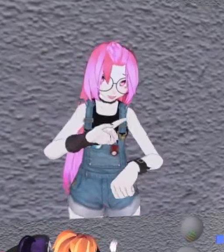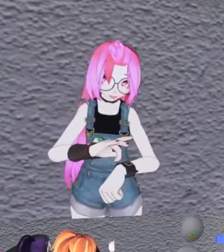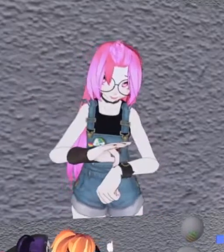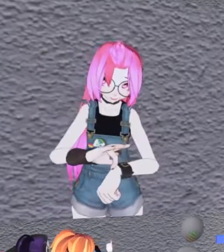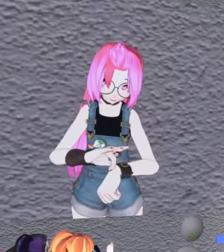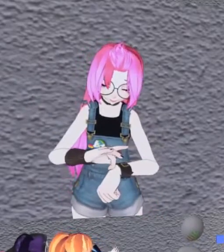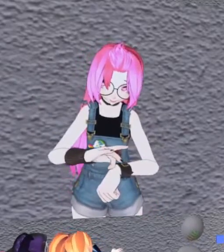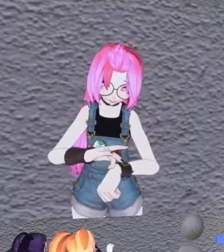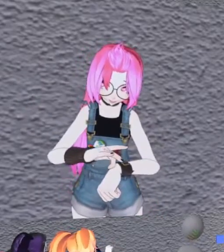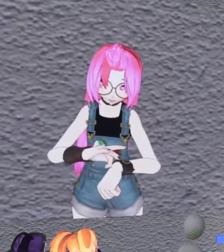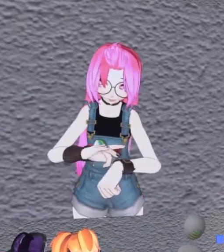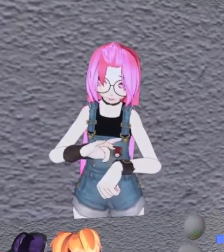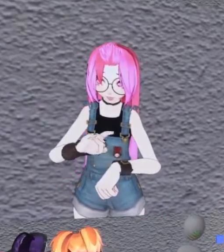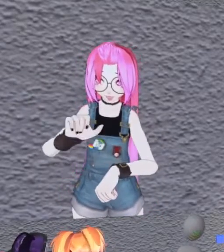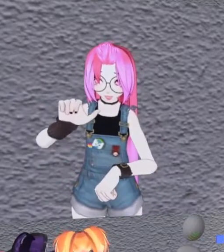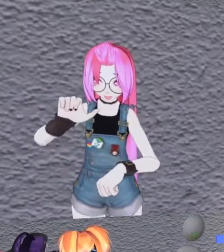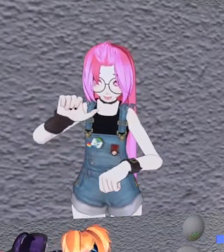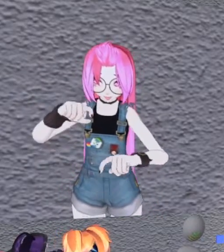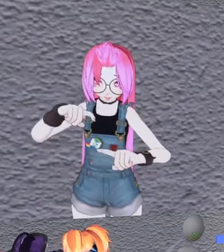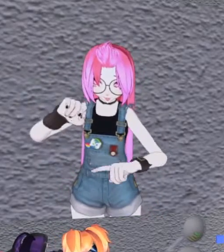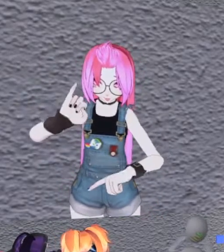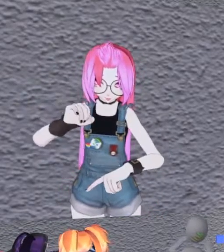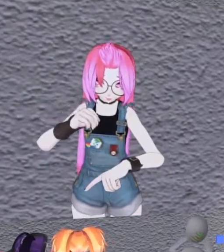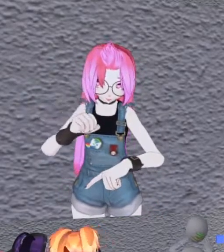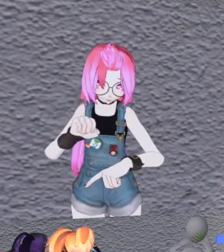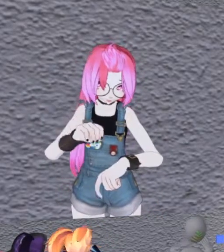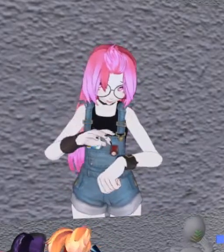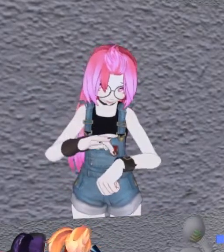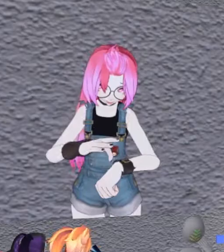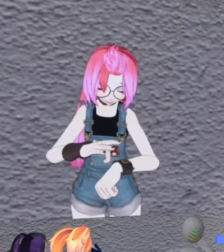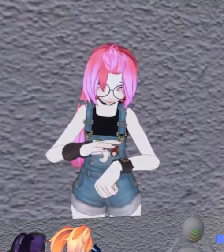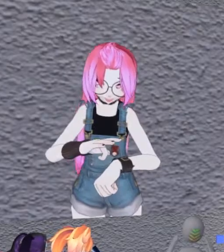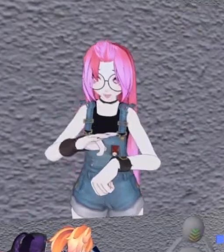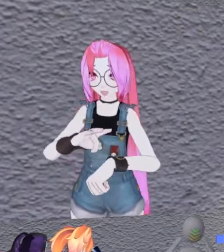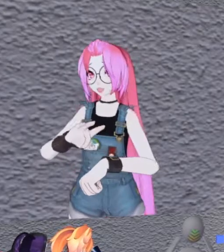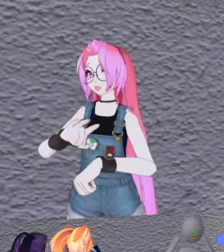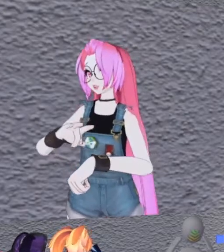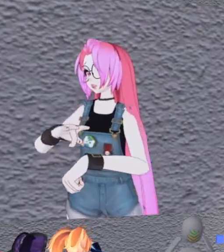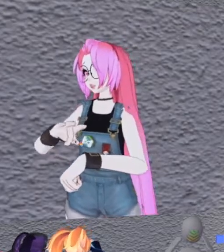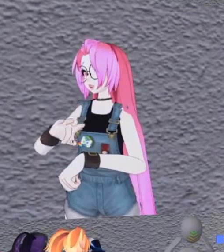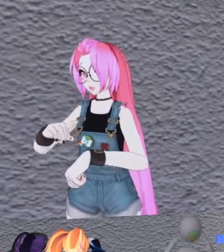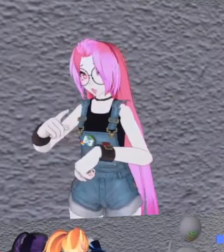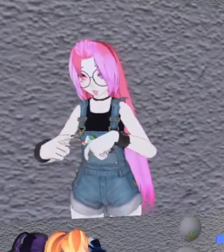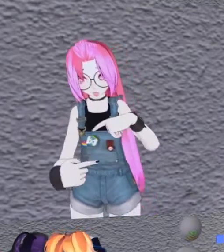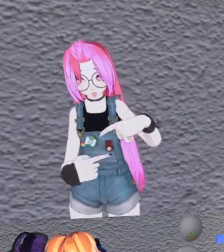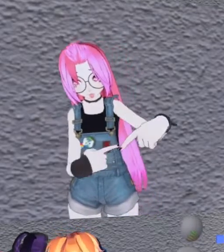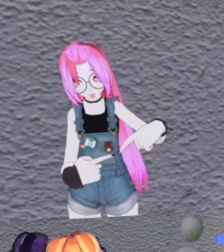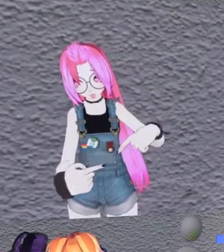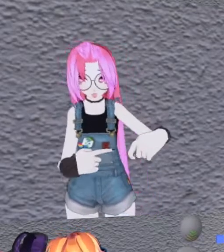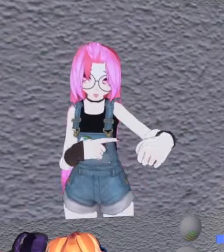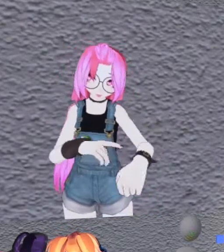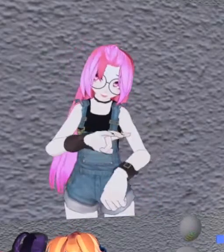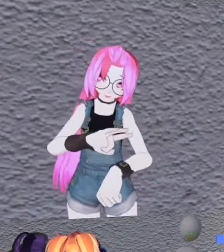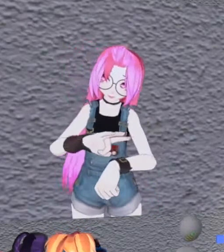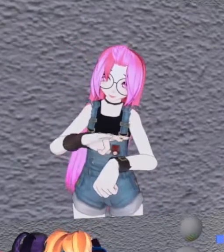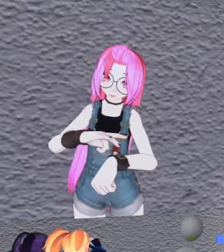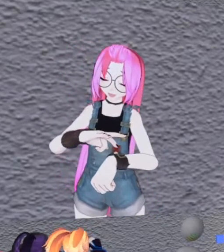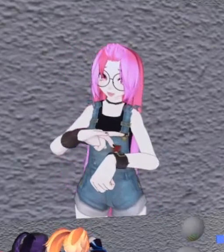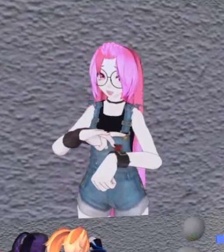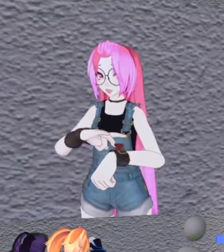Orbit? Yeah. No, axis. It's like the axis of the Earth, and you're seeing it rotate. So that's Earth.